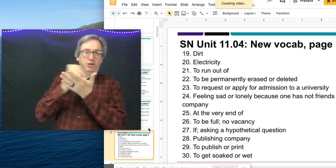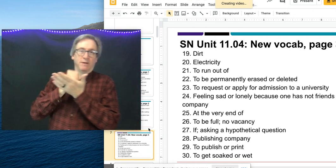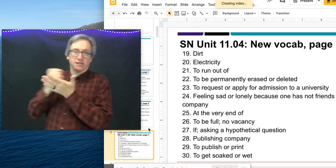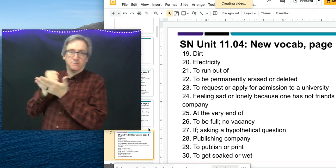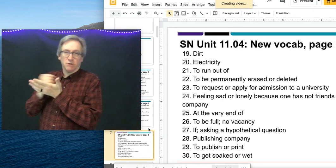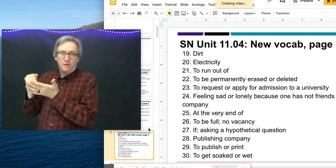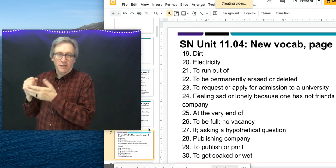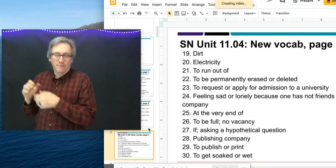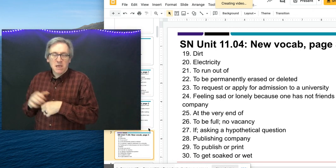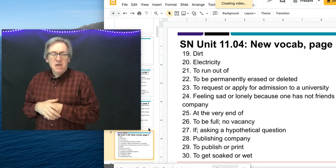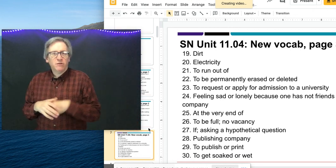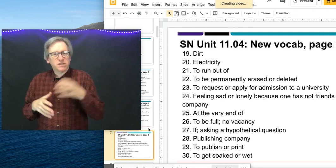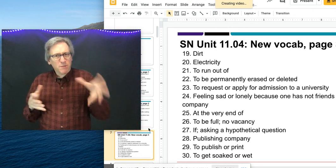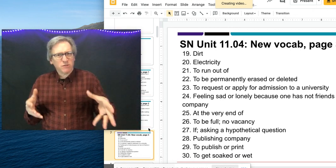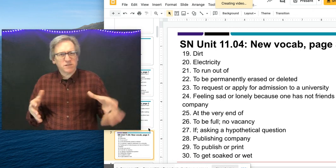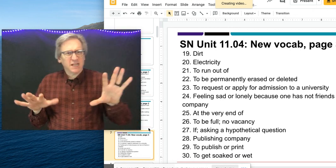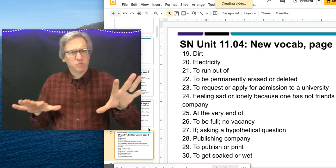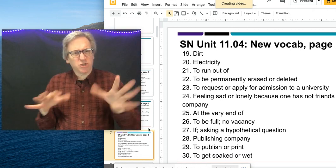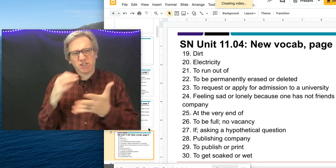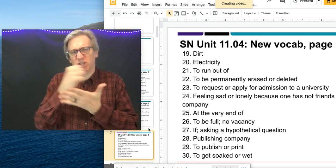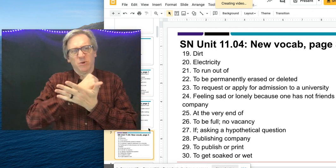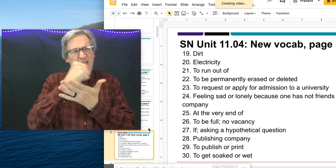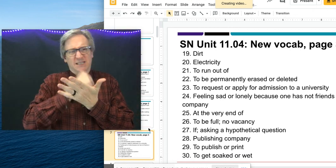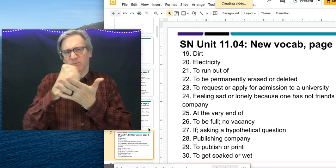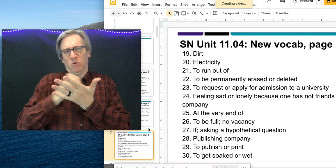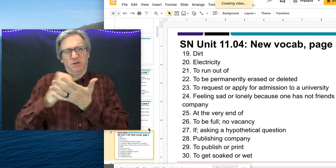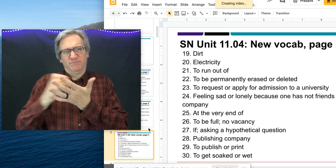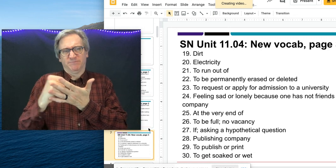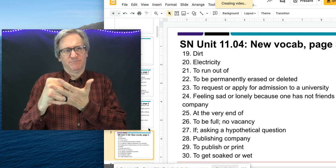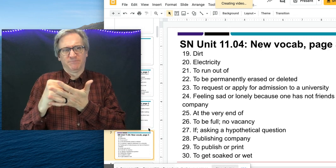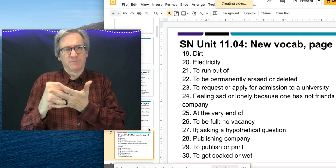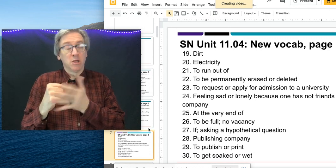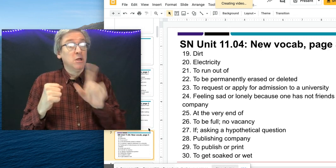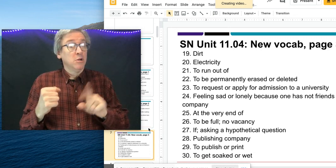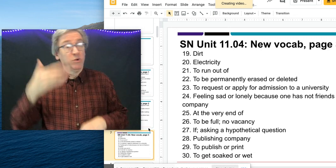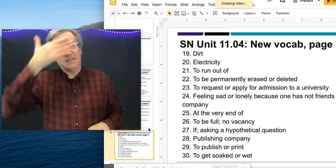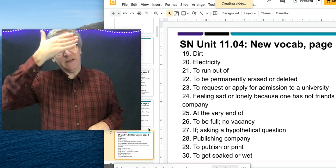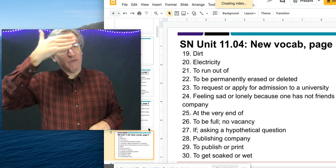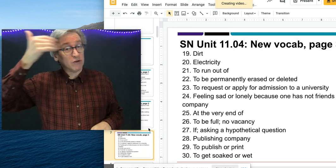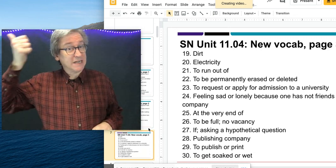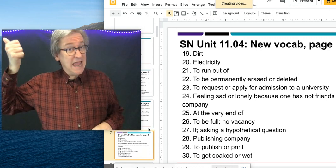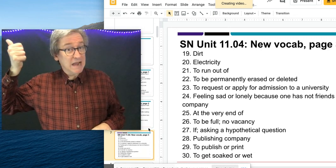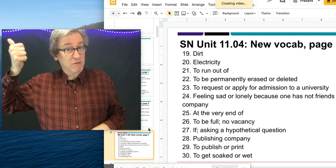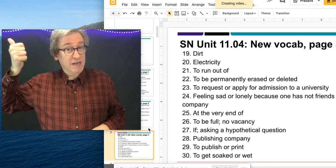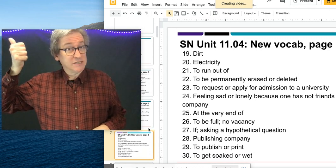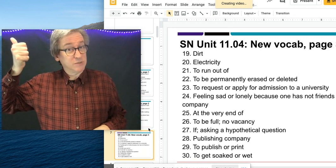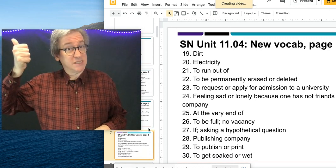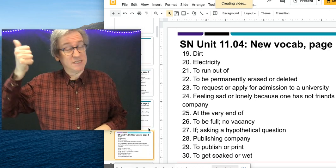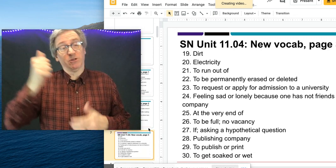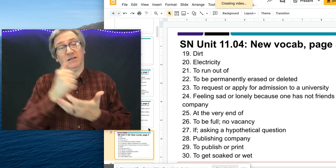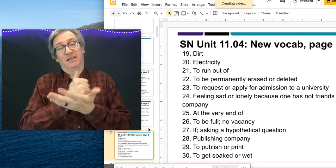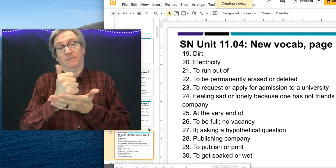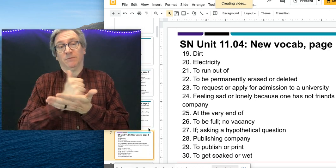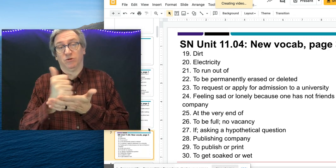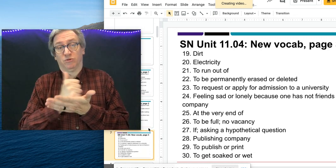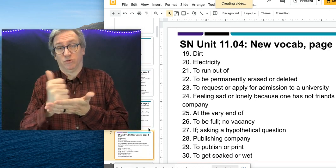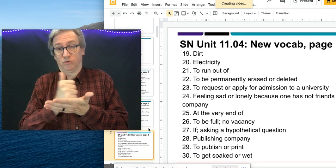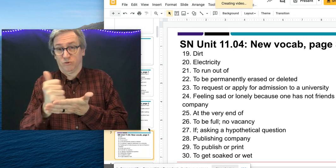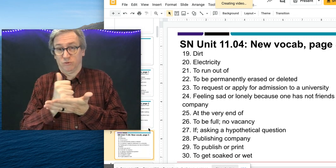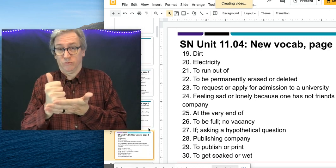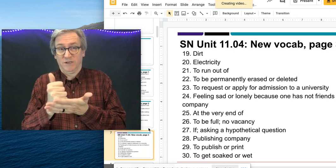to erase permanently. There are some other signs. We're just going to go with that simple one. We did forget, right? So it's a similar idea,